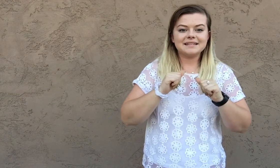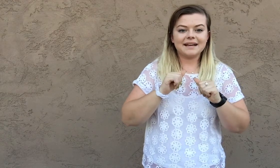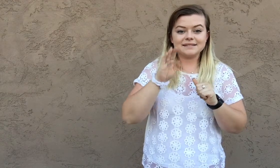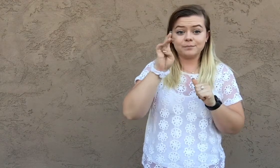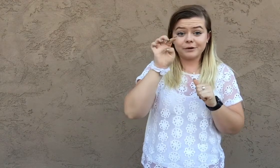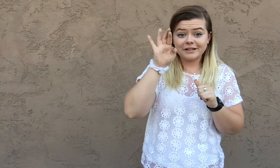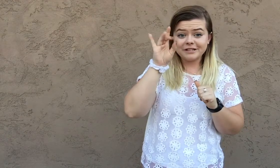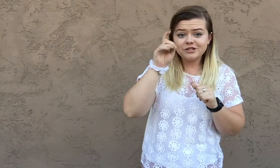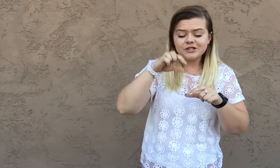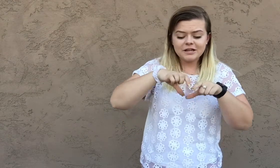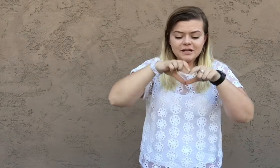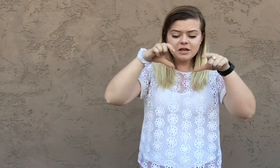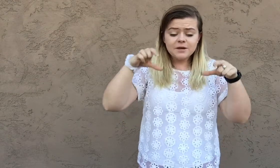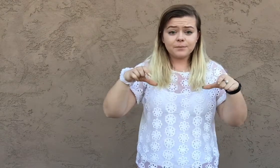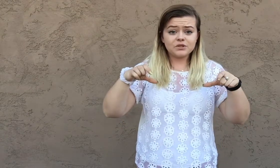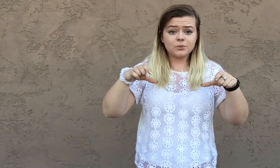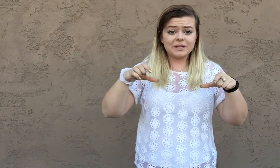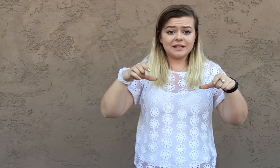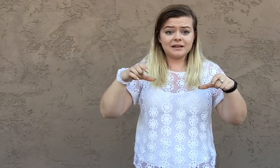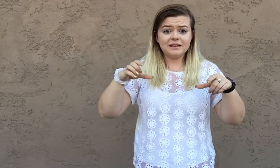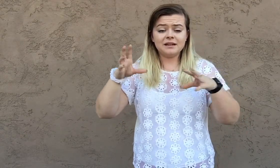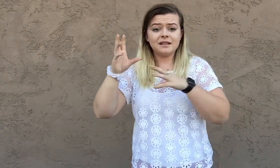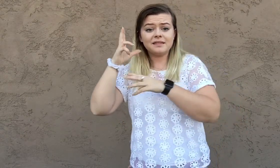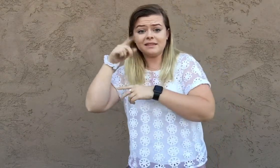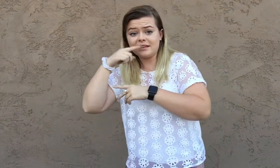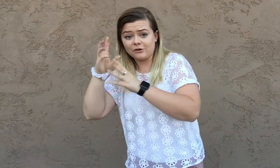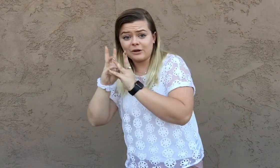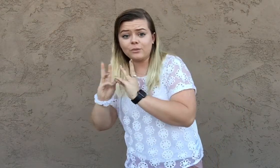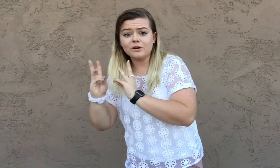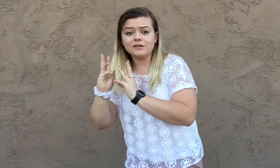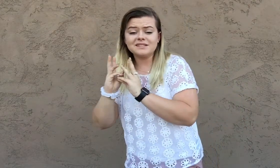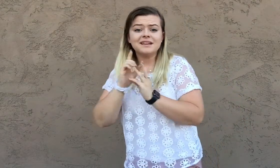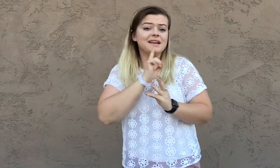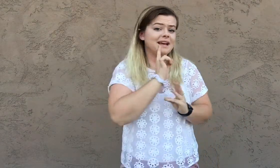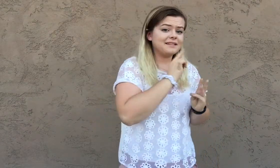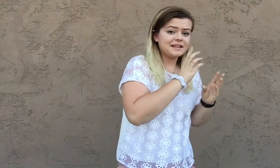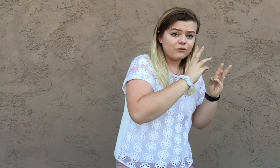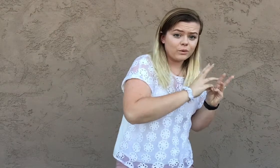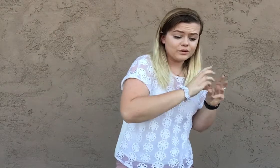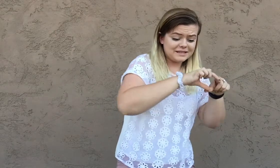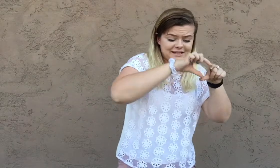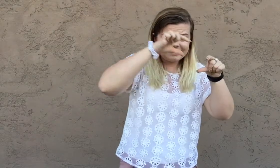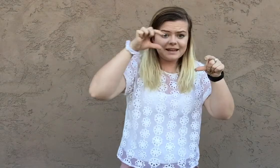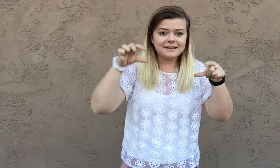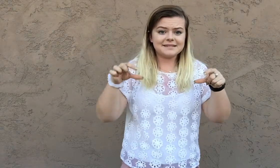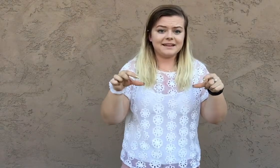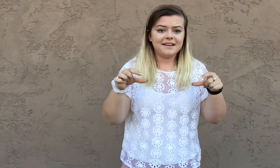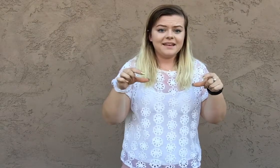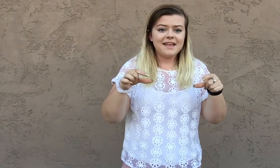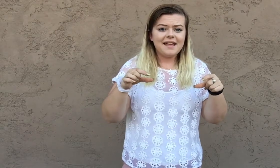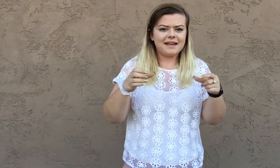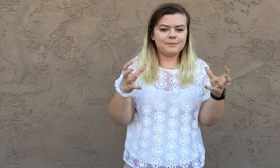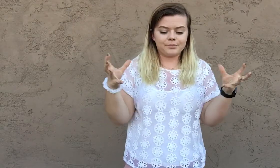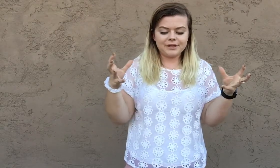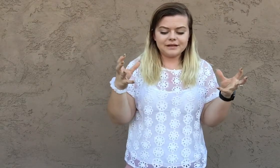as a bridge between the hearing world and the deaf world. It connects it, and it